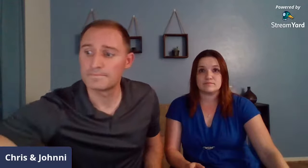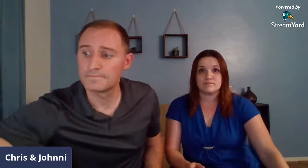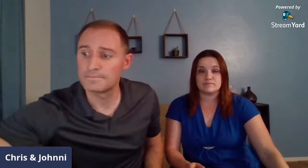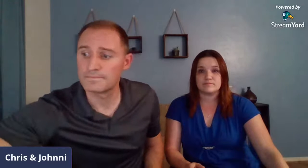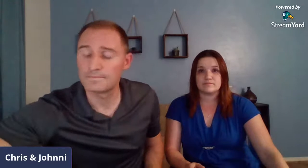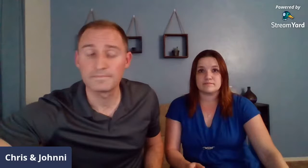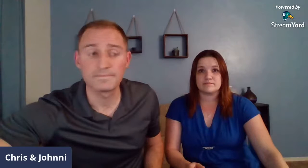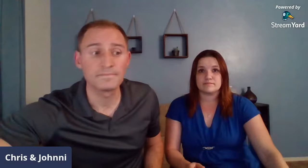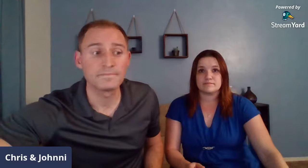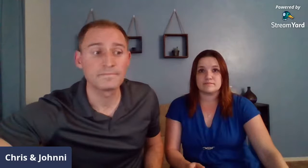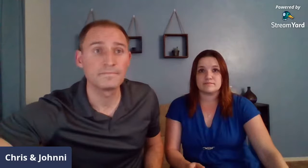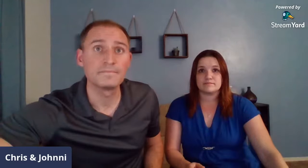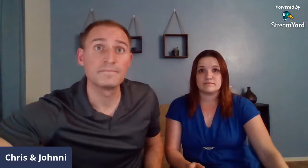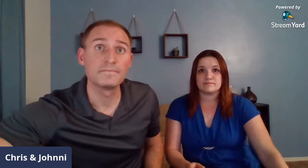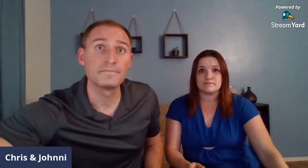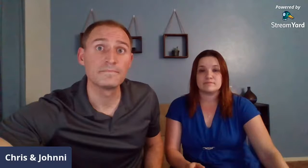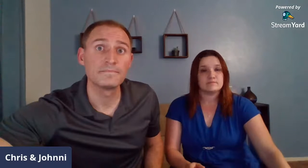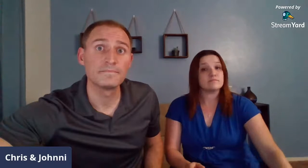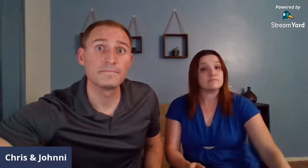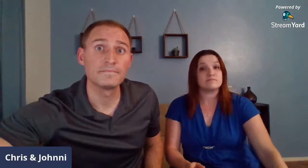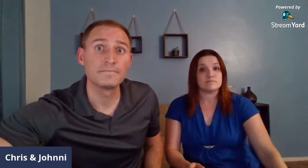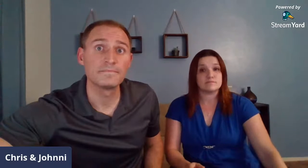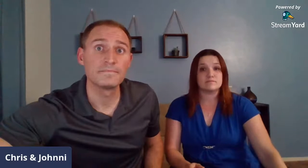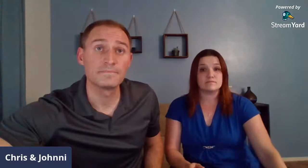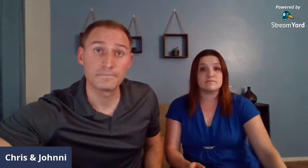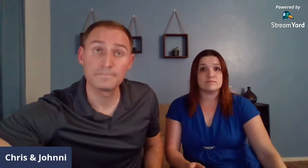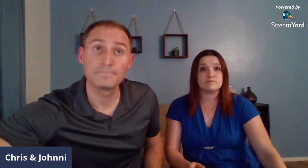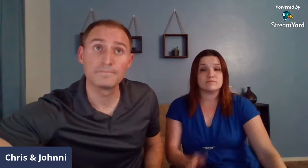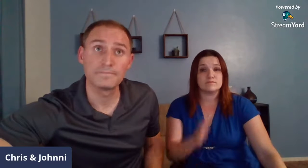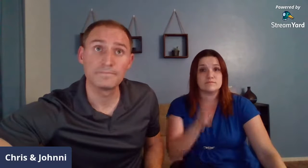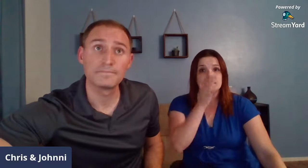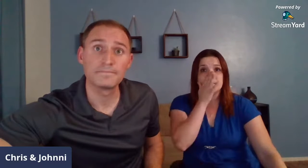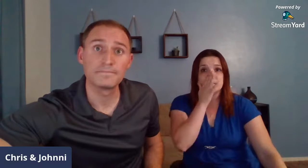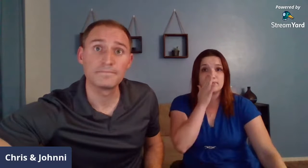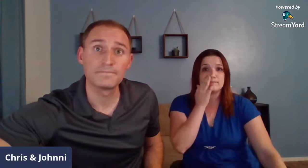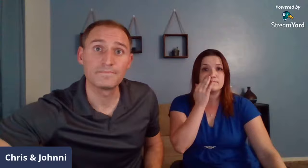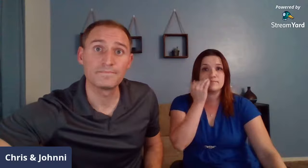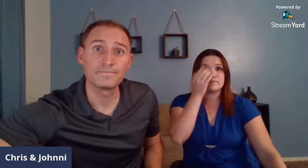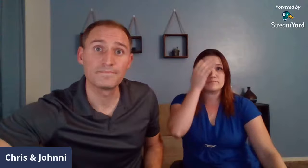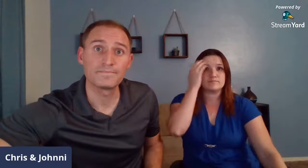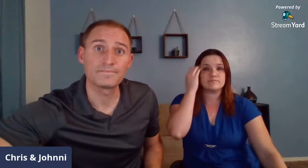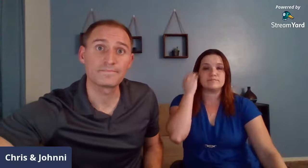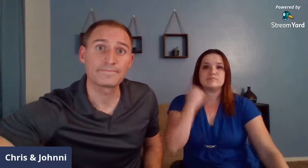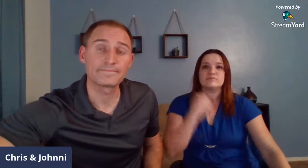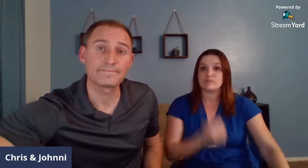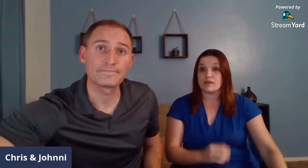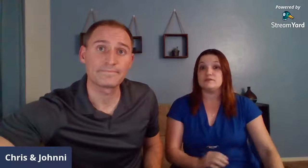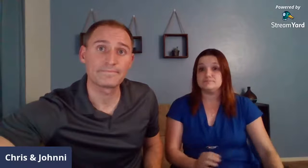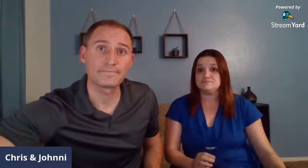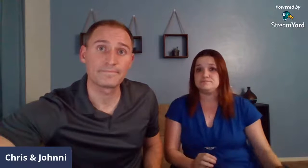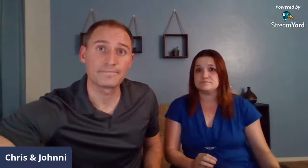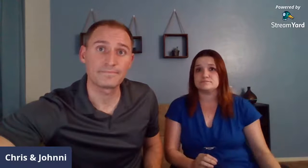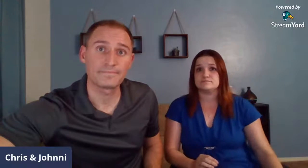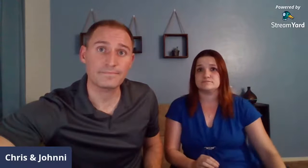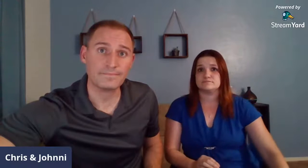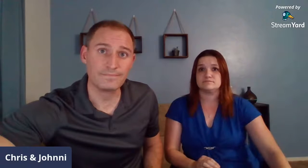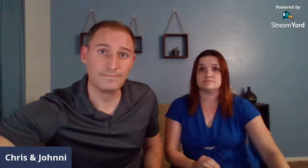use that dictionary when I don't know a word. Mhm. Do you recommend those that? And if you do, which app do